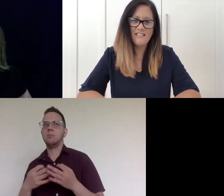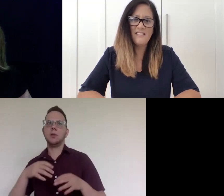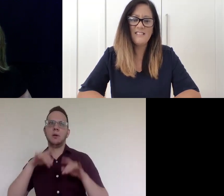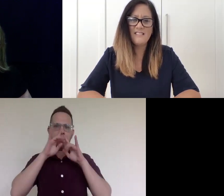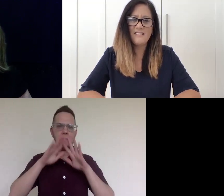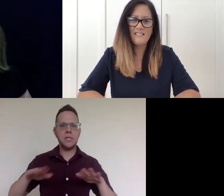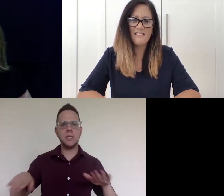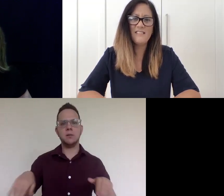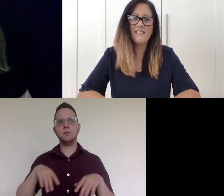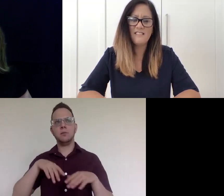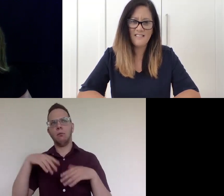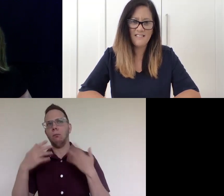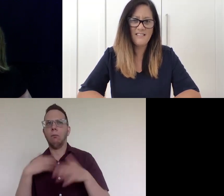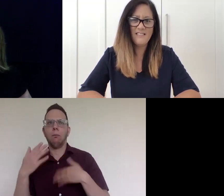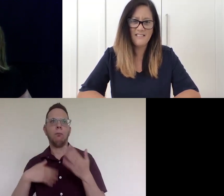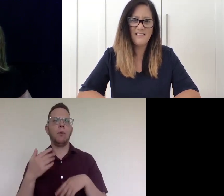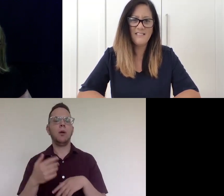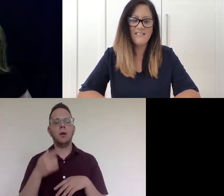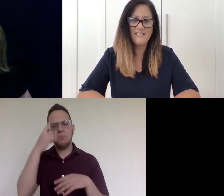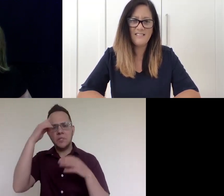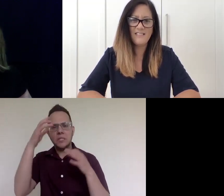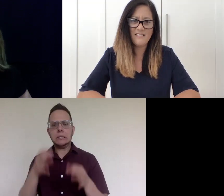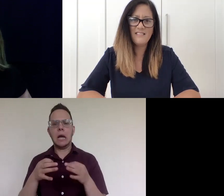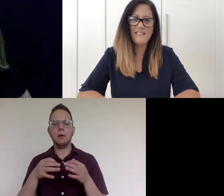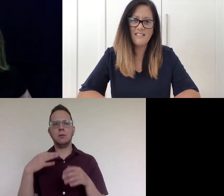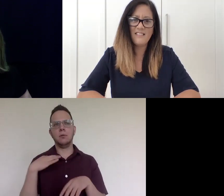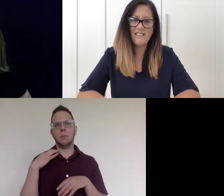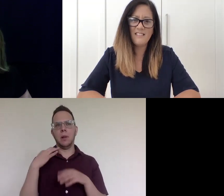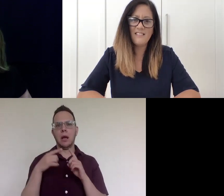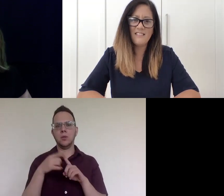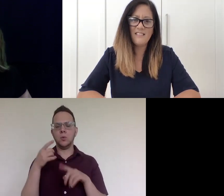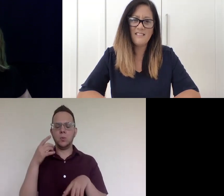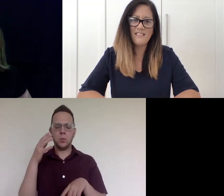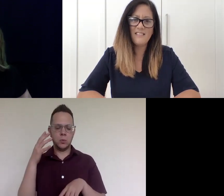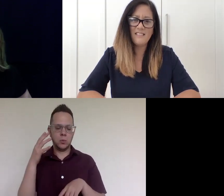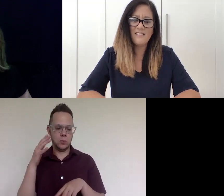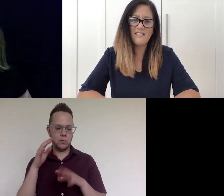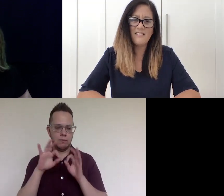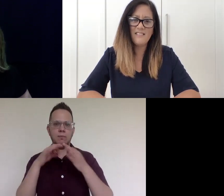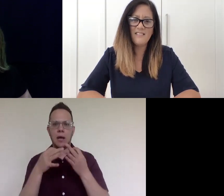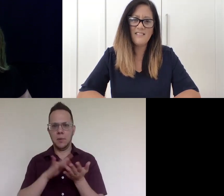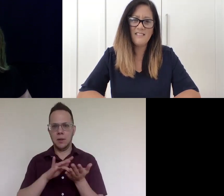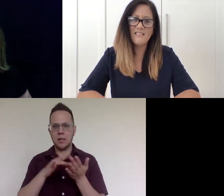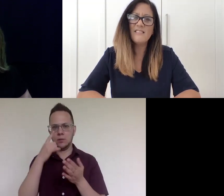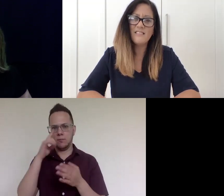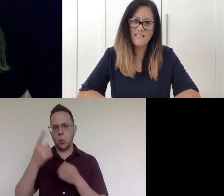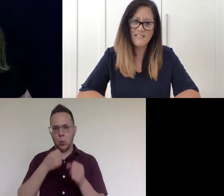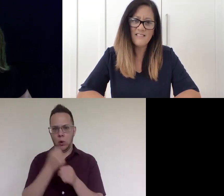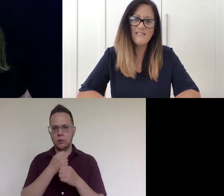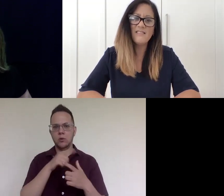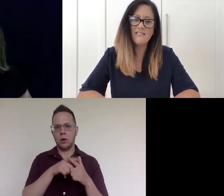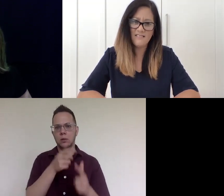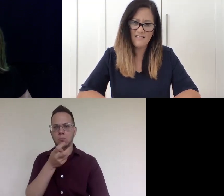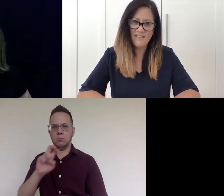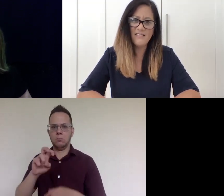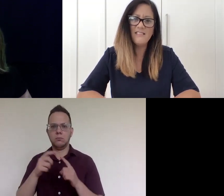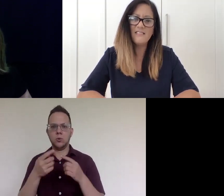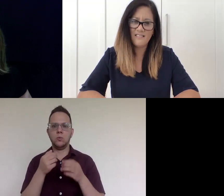and putting things on hold, when I got back to medical school, I wanted to think about what I'd like to do. I did consider emergency medicine,